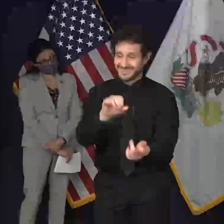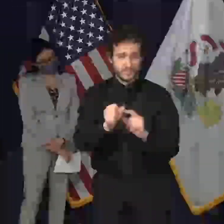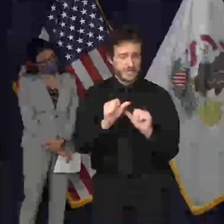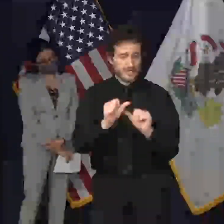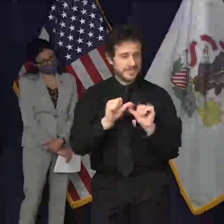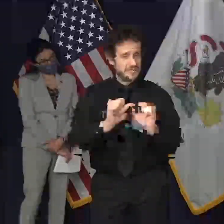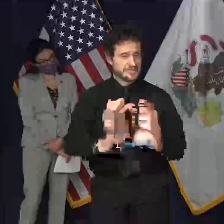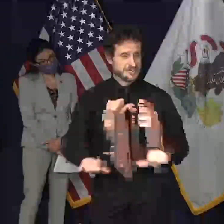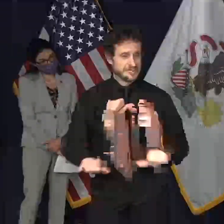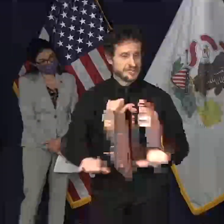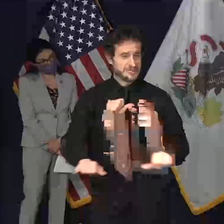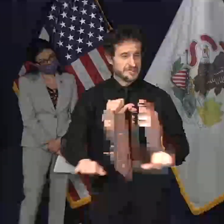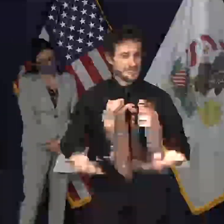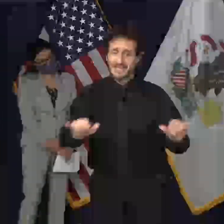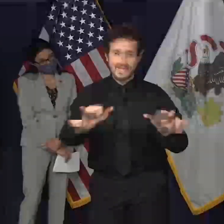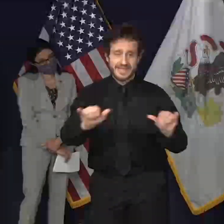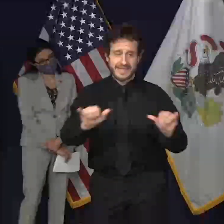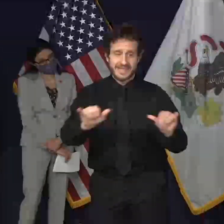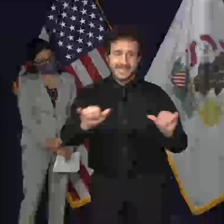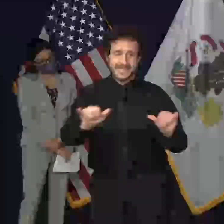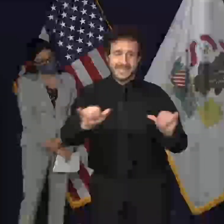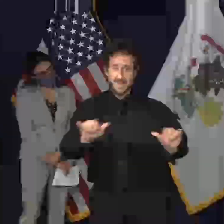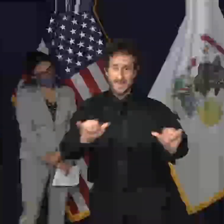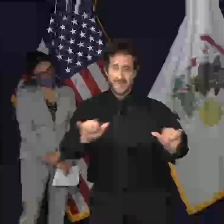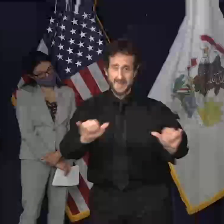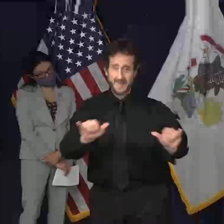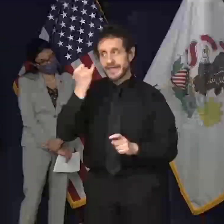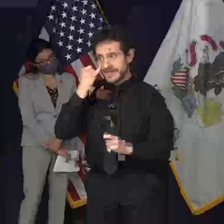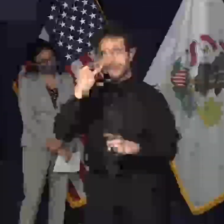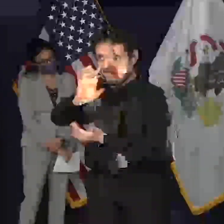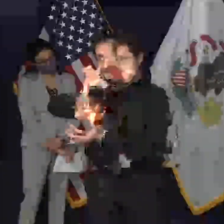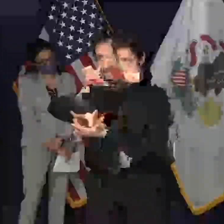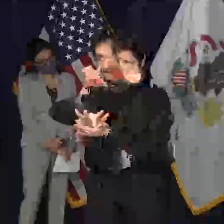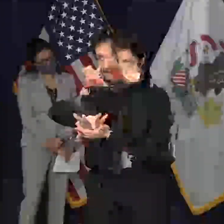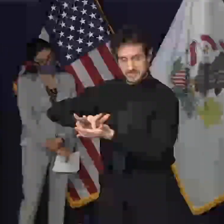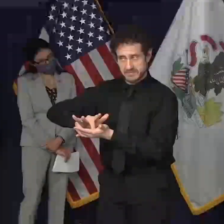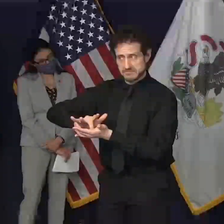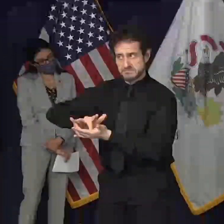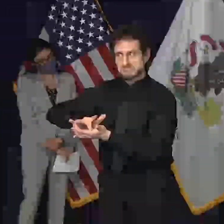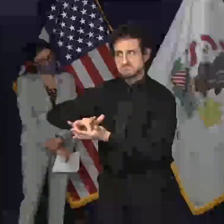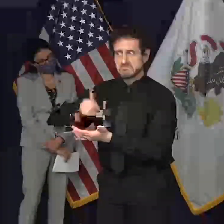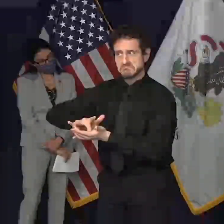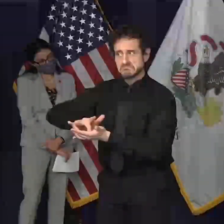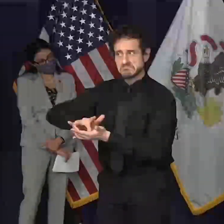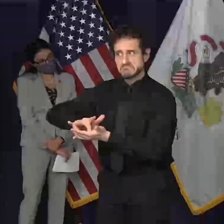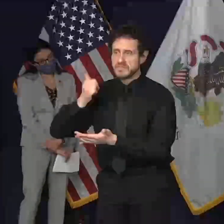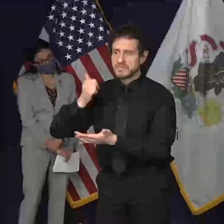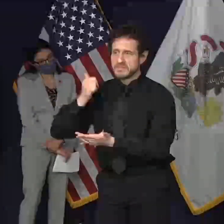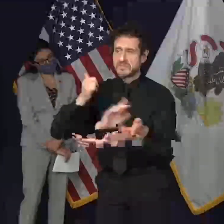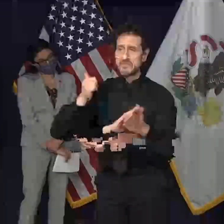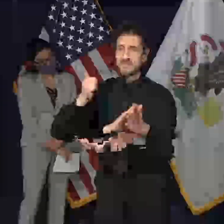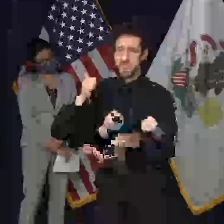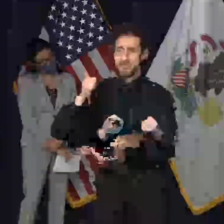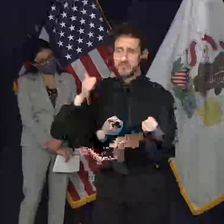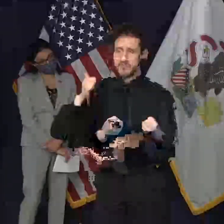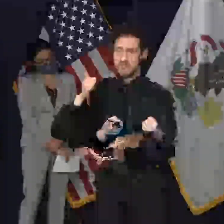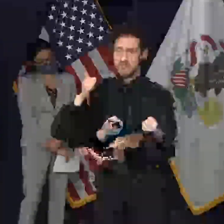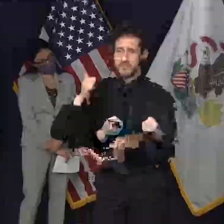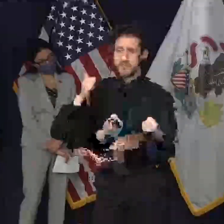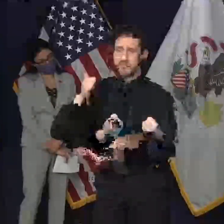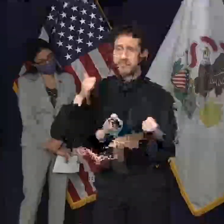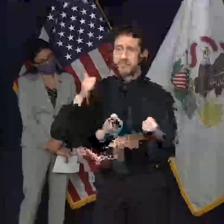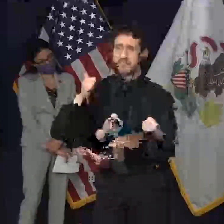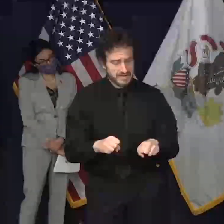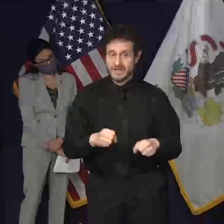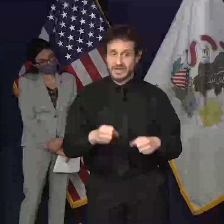there is a treatment that would be able to counter the devastation that we have seen thus far